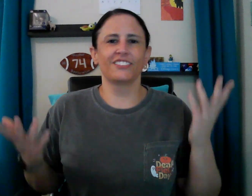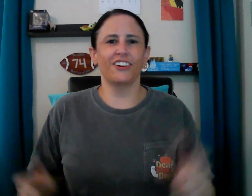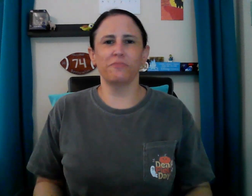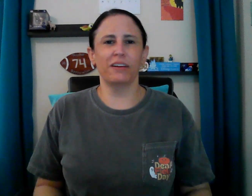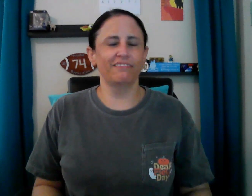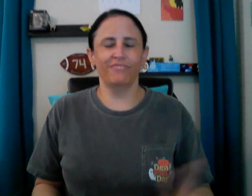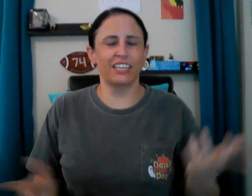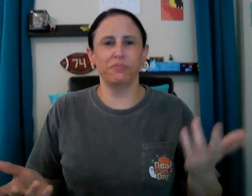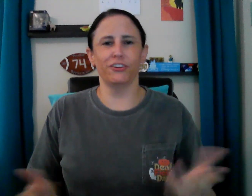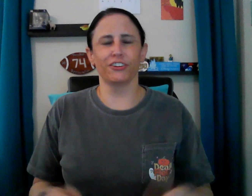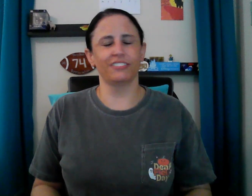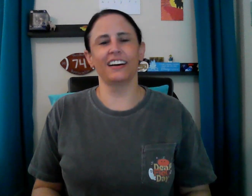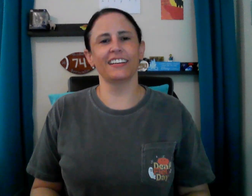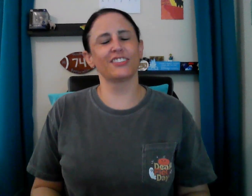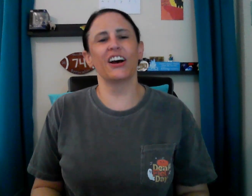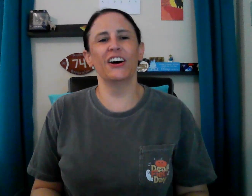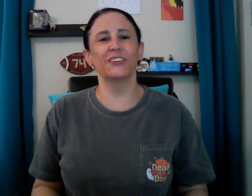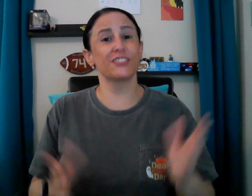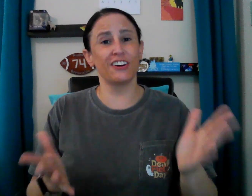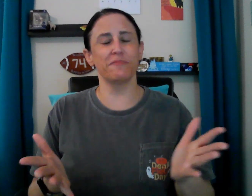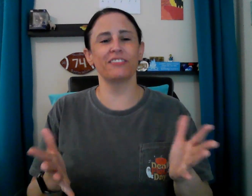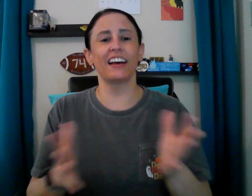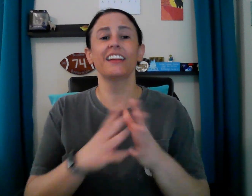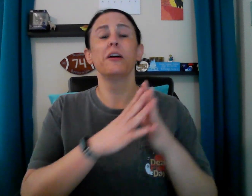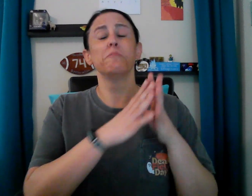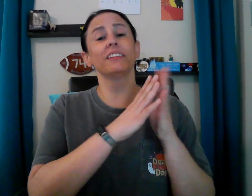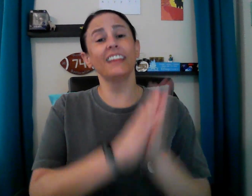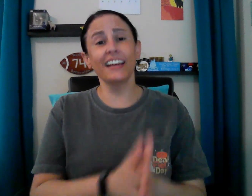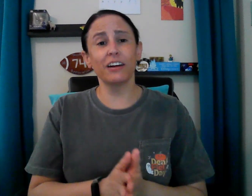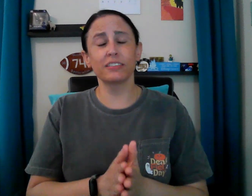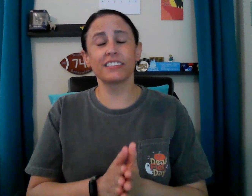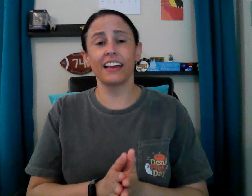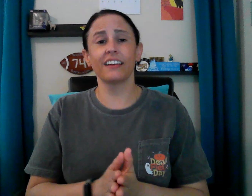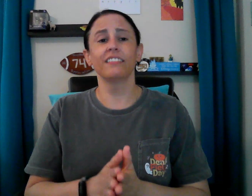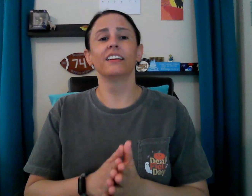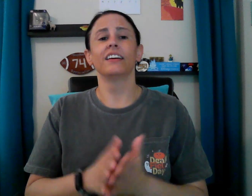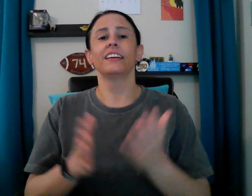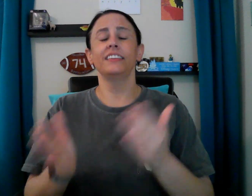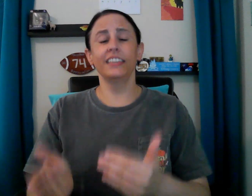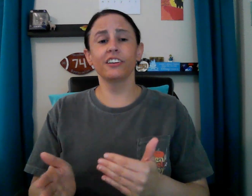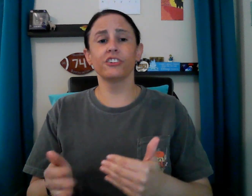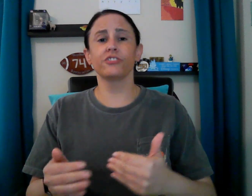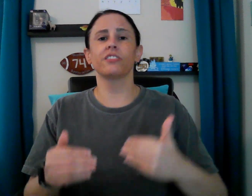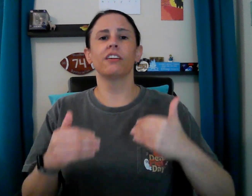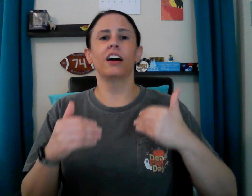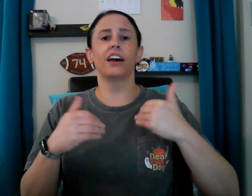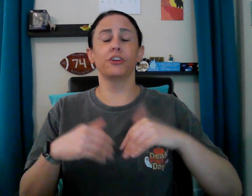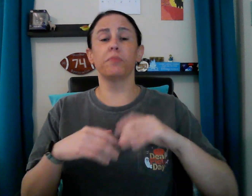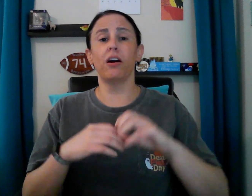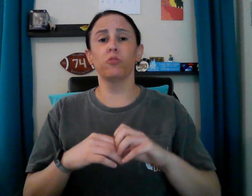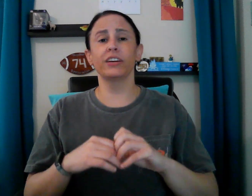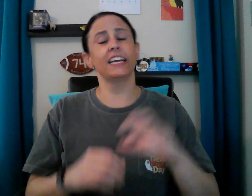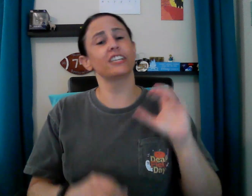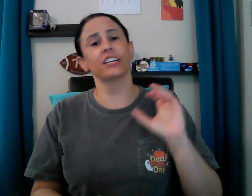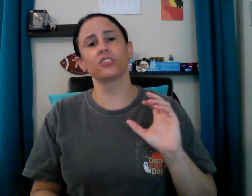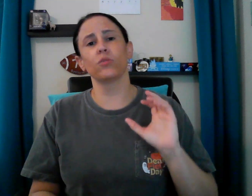Sorry, my computer died, so sorry about that. But like I was saying, years, your palm orientation is going to